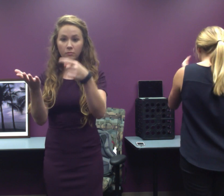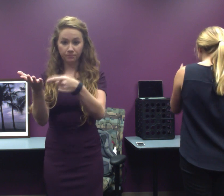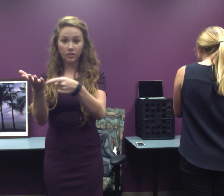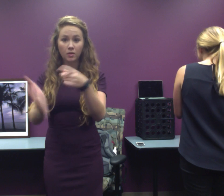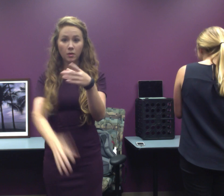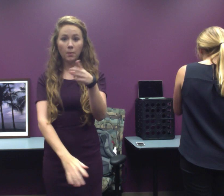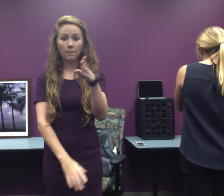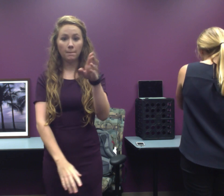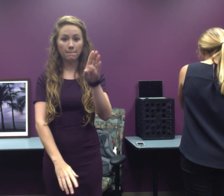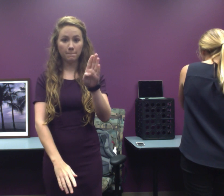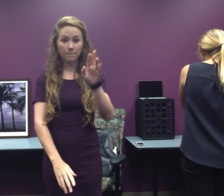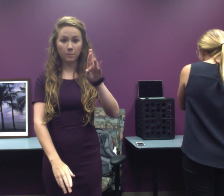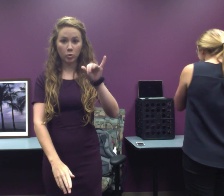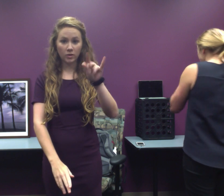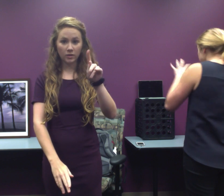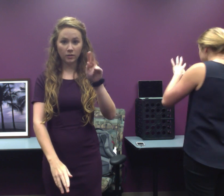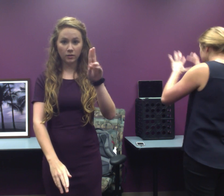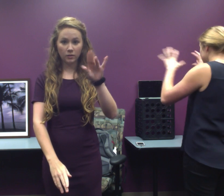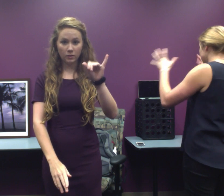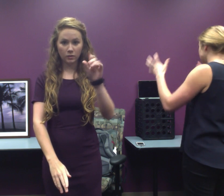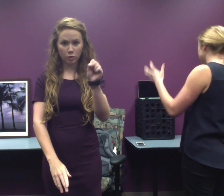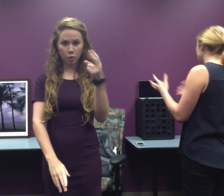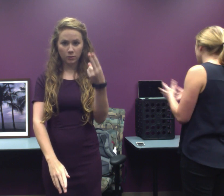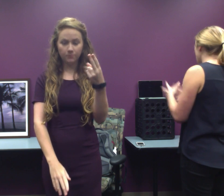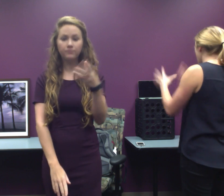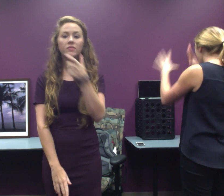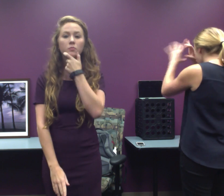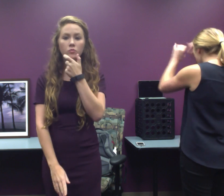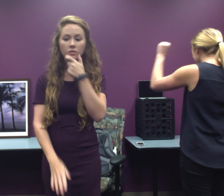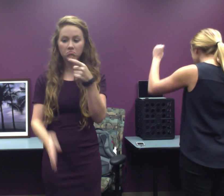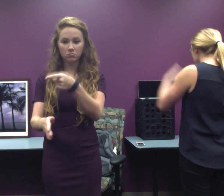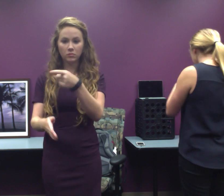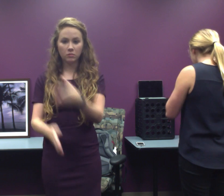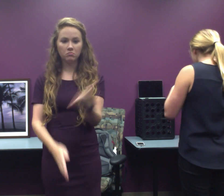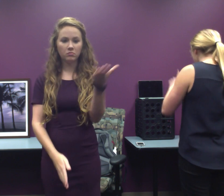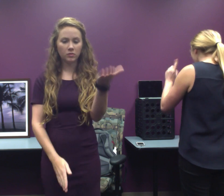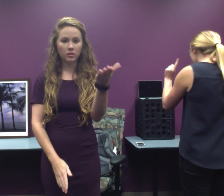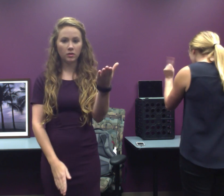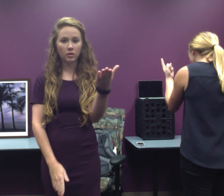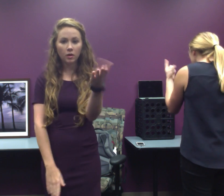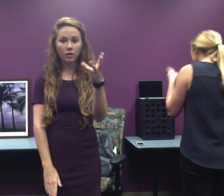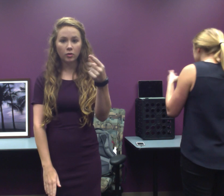and we have Washington's group. So you can put 2 columns on your paper. Don't have to be long columns.